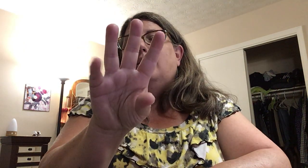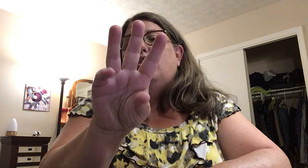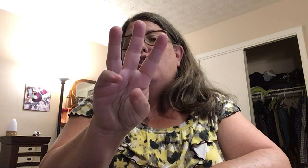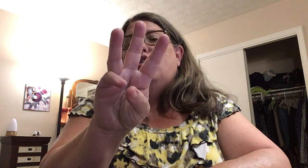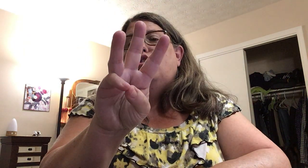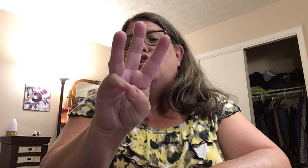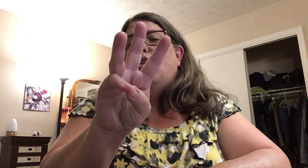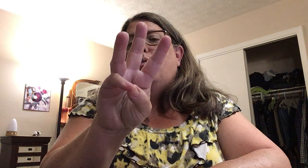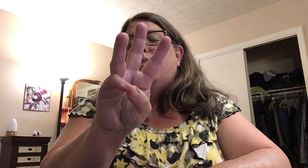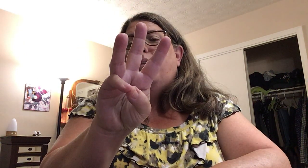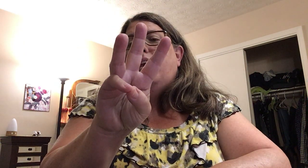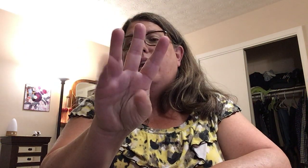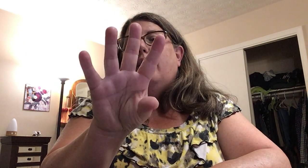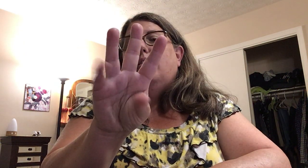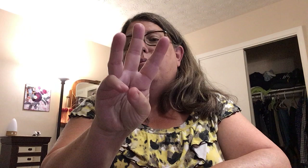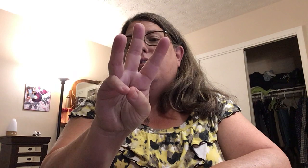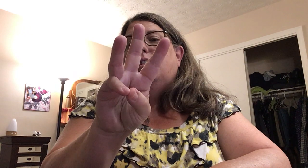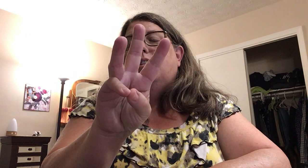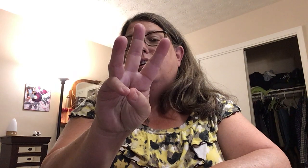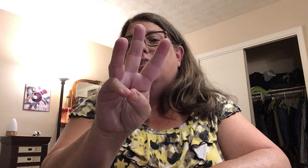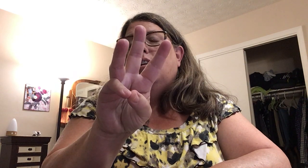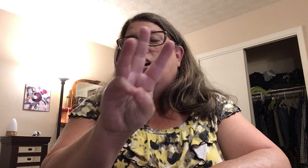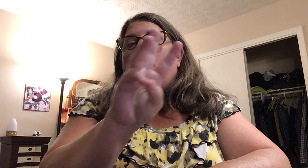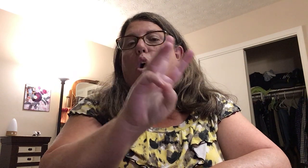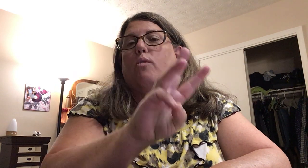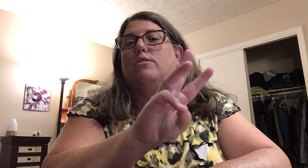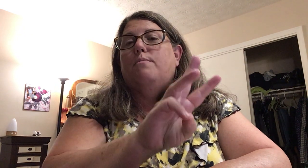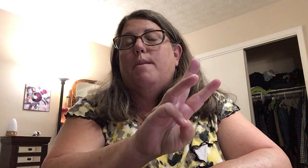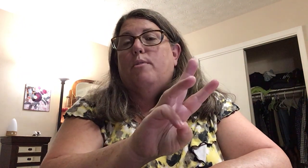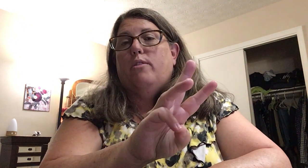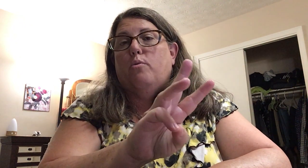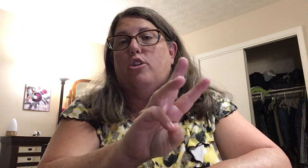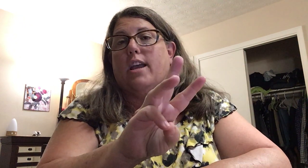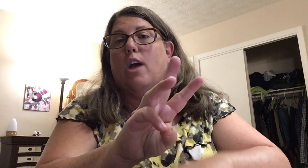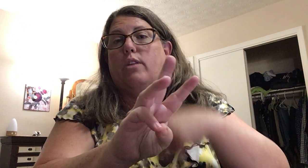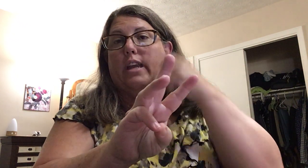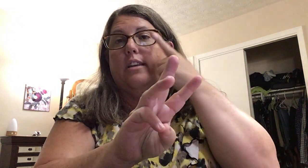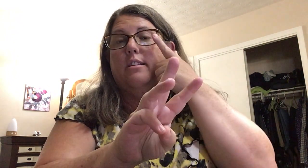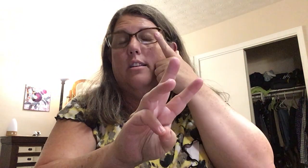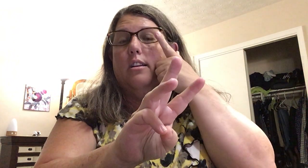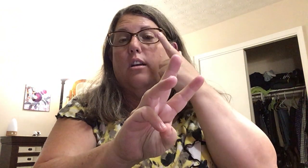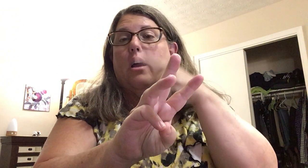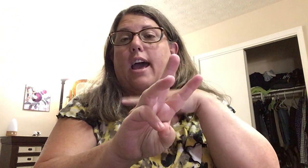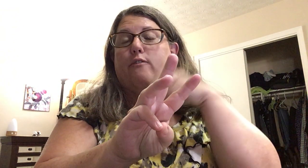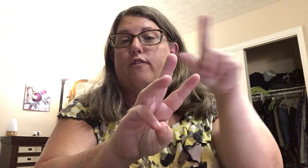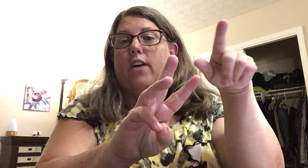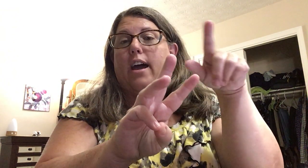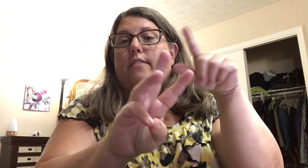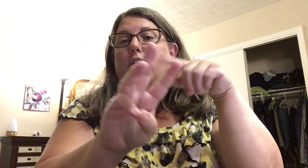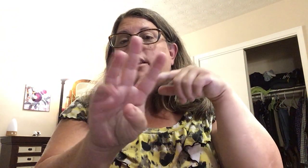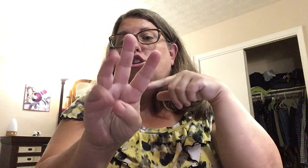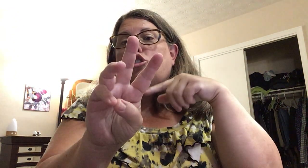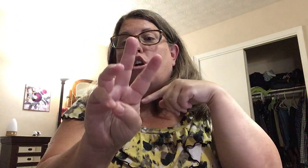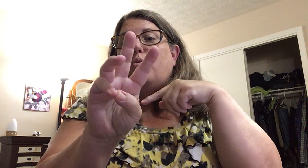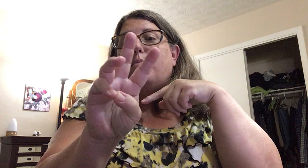you're going to start with the pinky. This. Always remember that when you're counting after 5, that you're starting with the